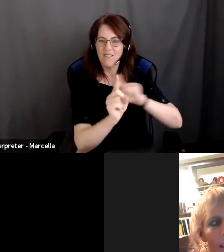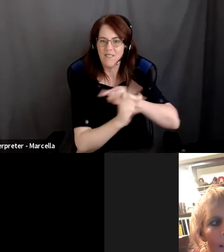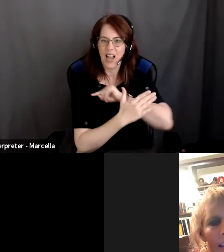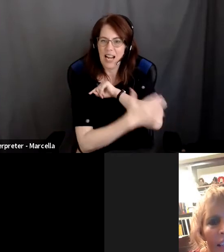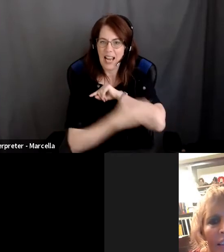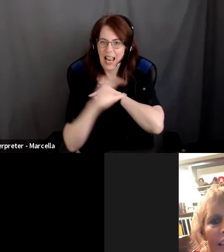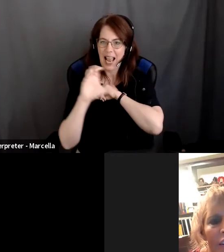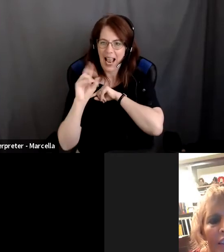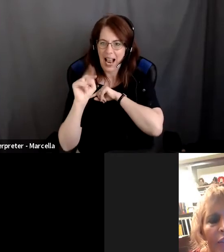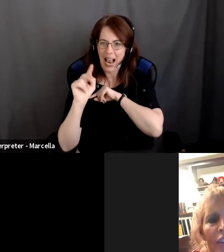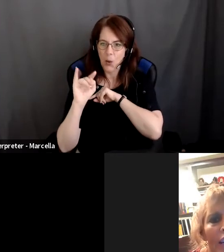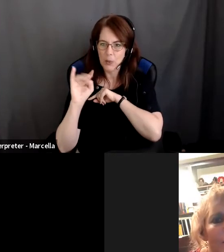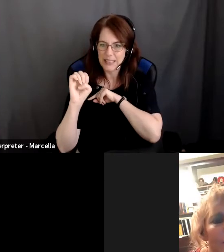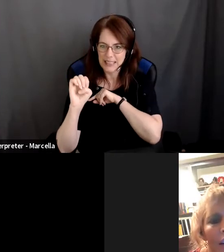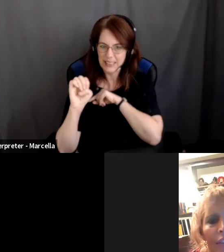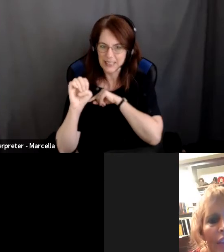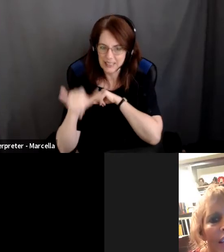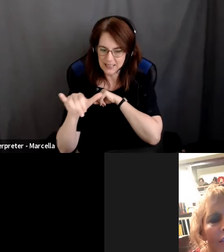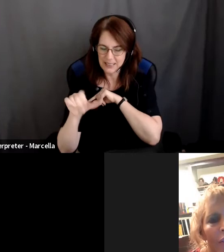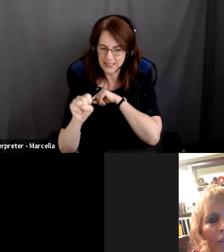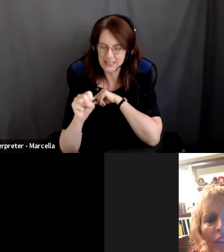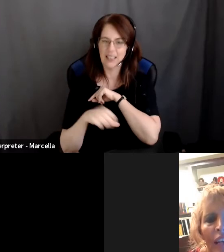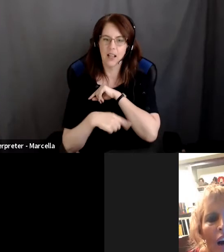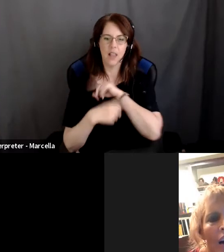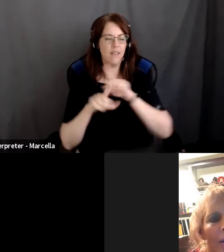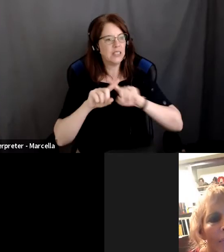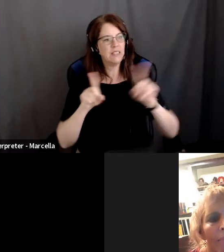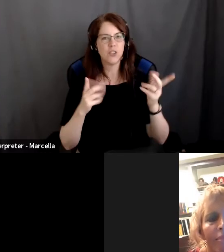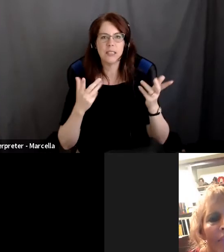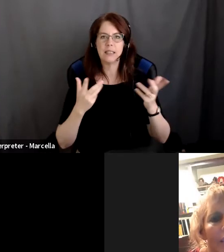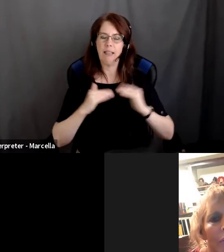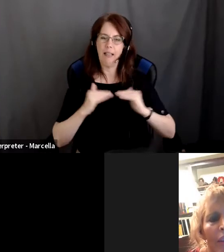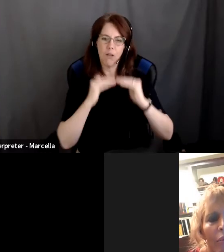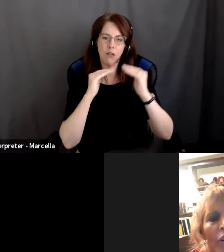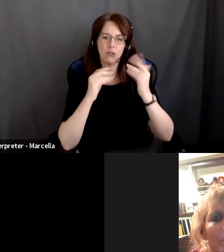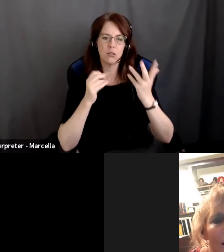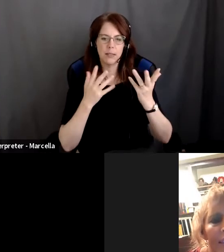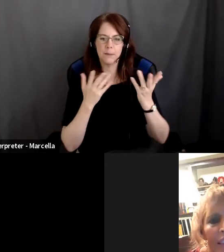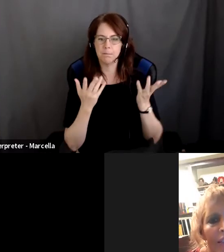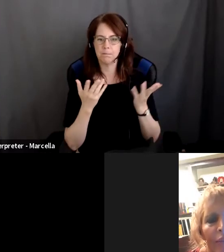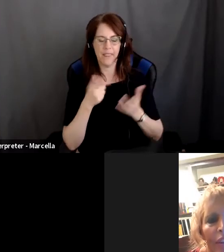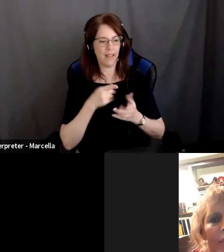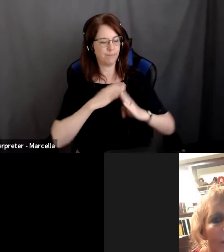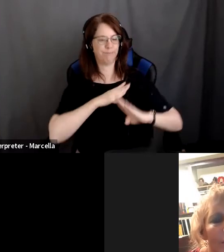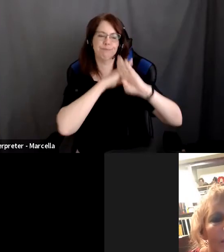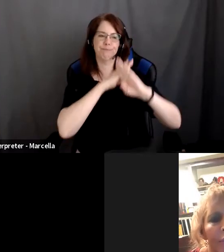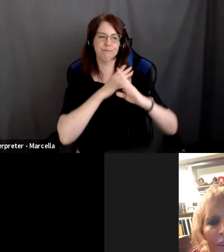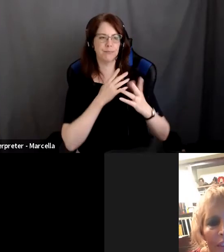counties that they are in different levels of, they have certain, they have roadblocks, they have